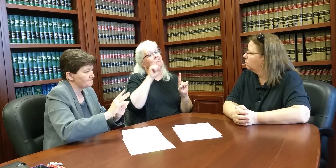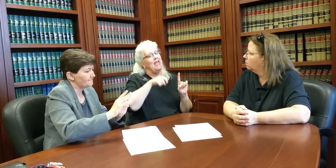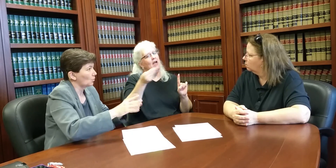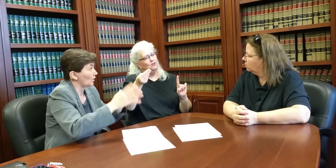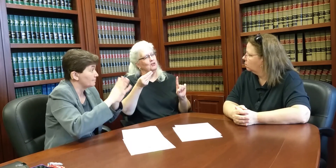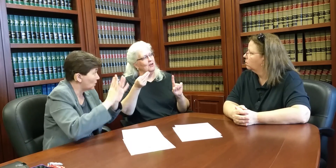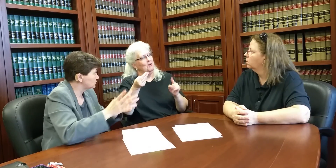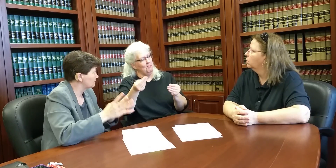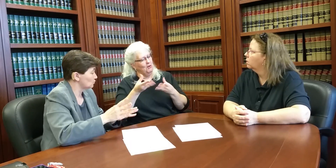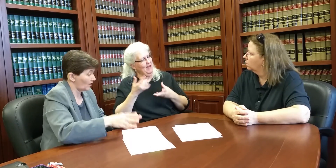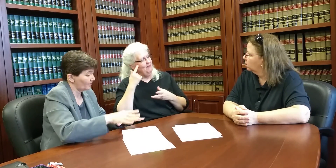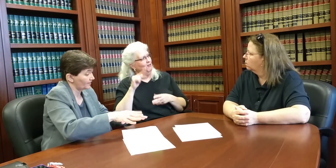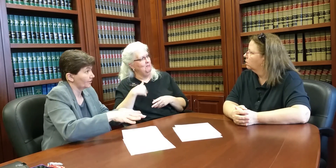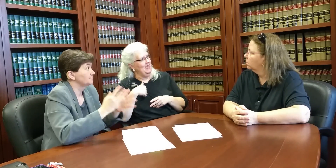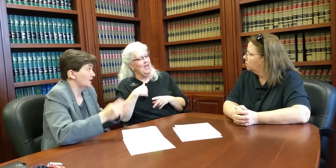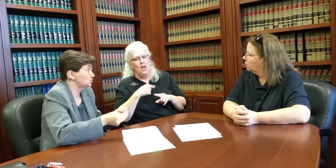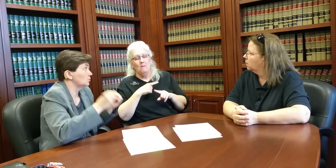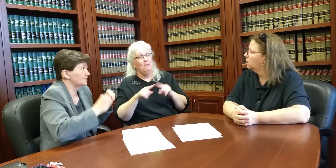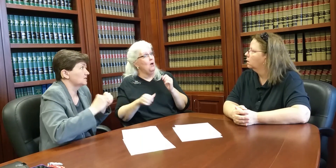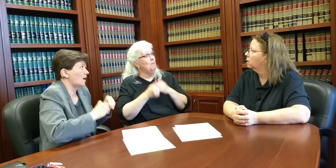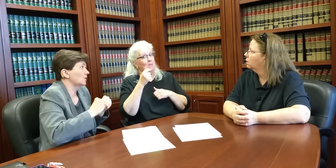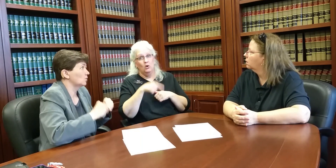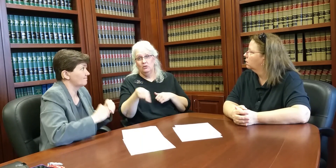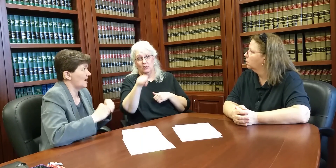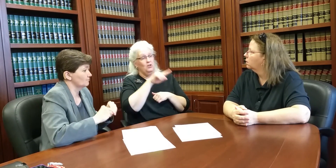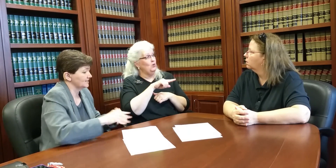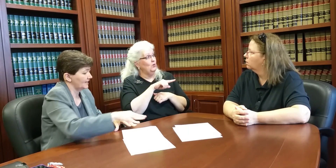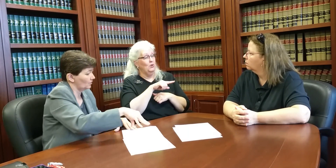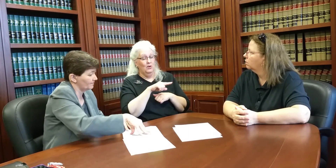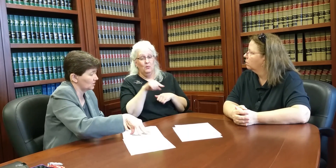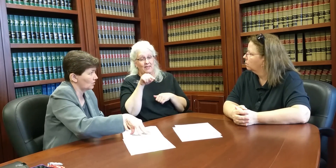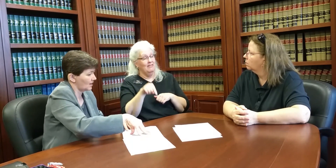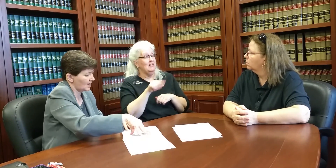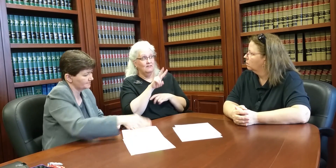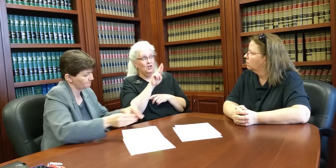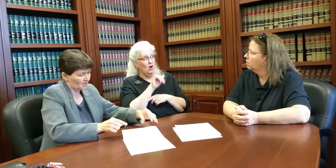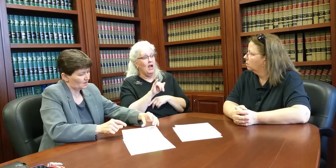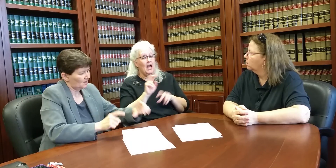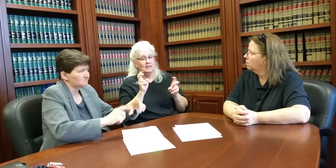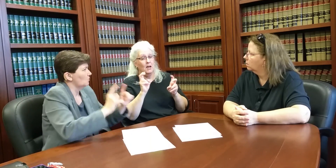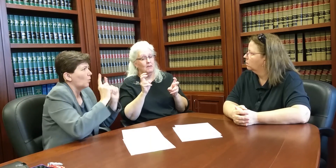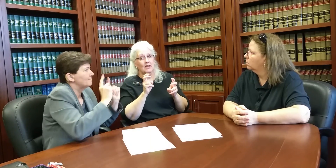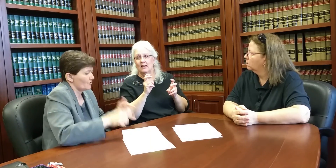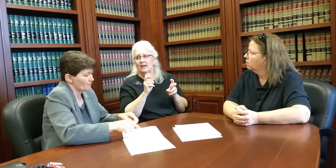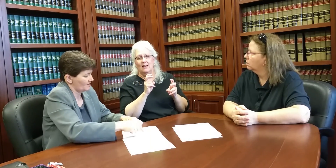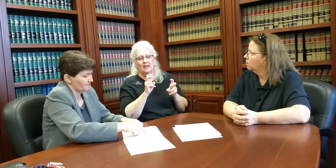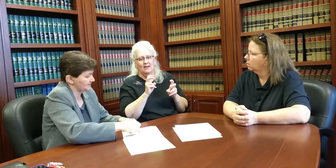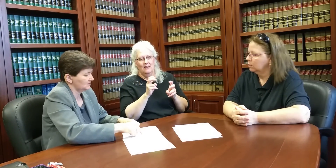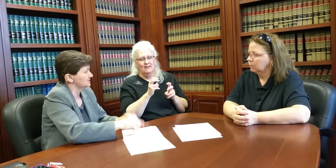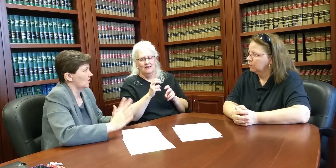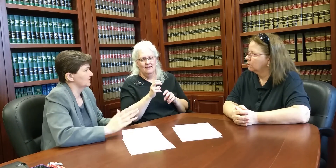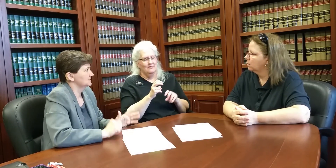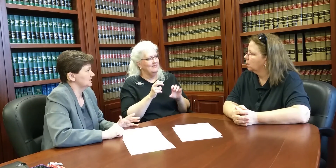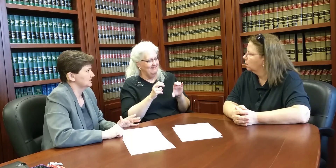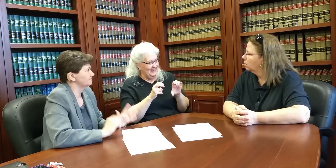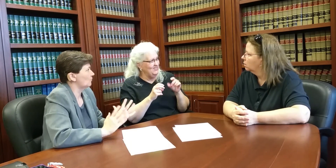But with most of you all out there, especially with the topic we're fighting right now, the BRI, one paragraph basically is all this is. It's 4